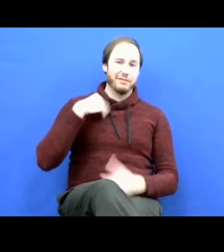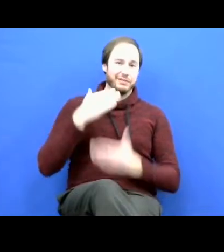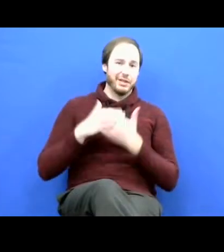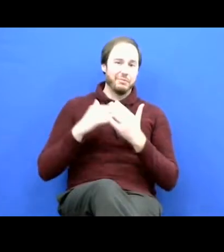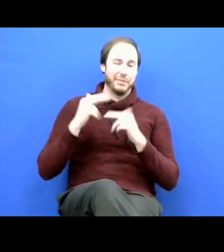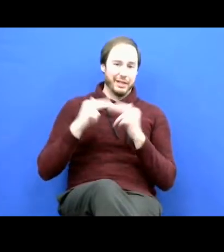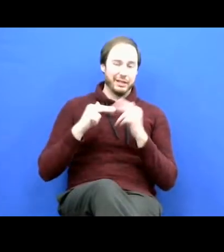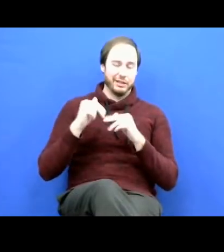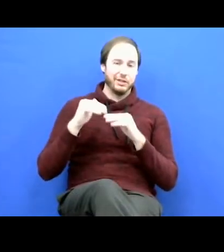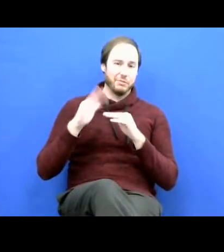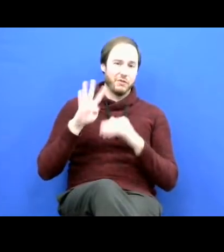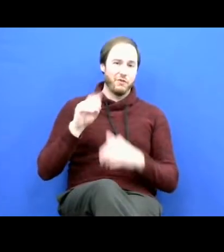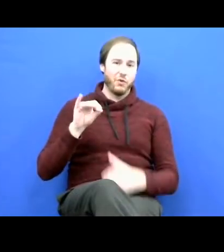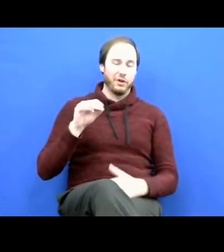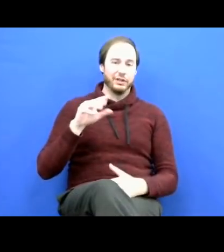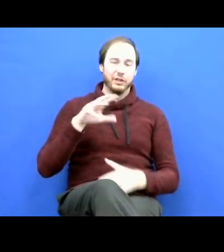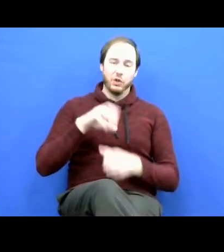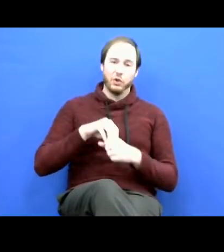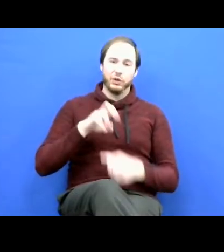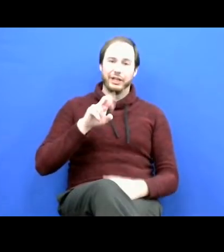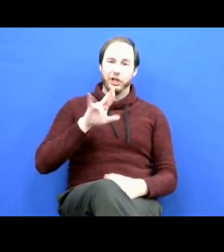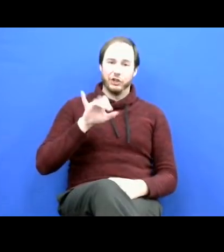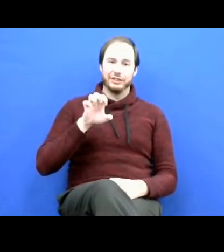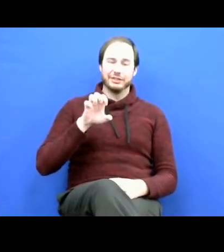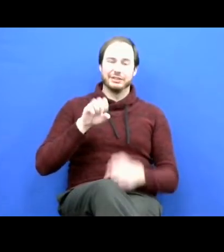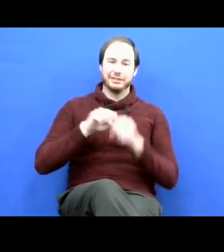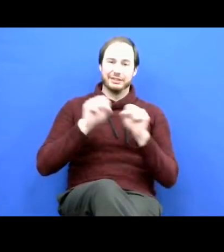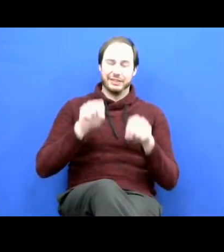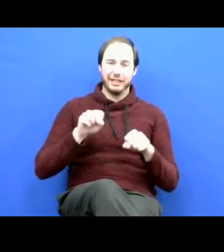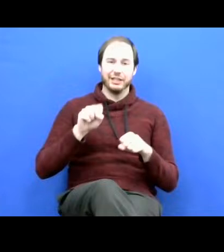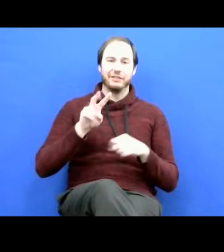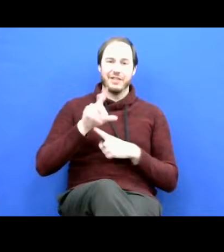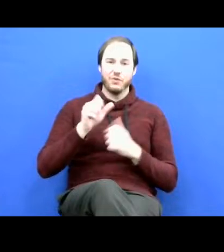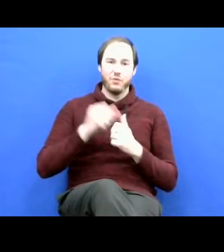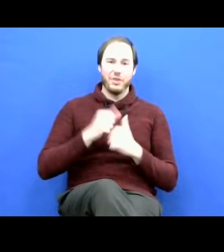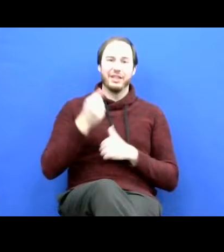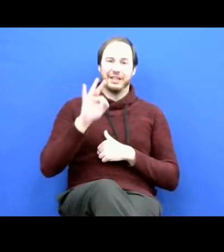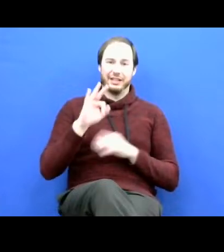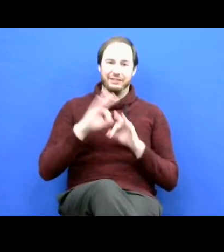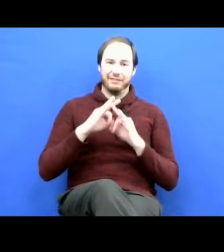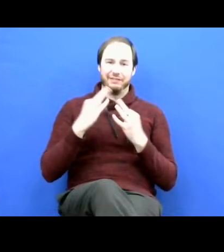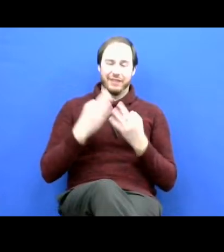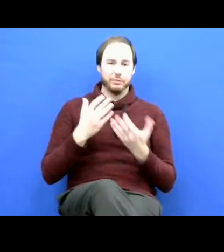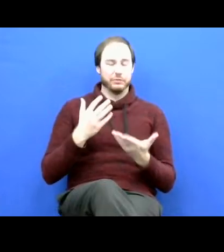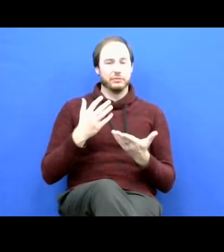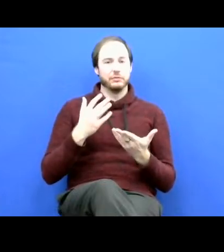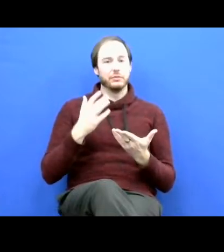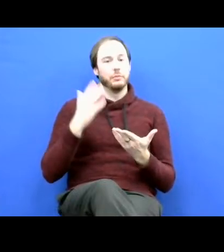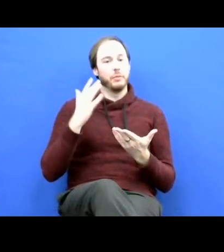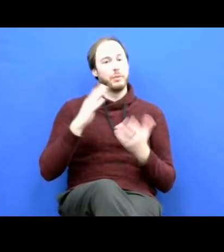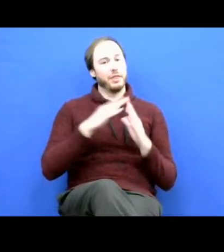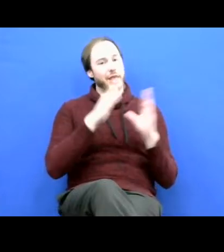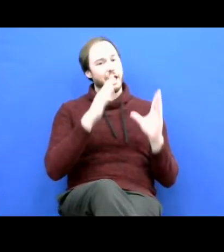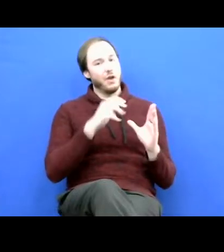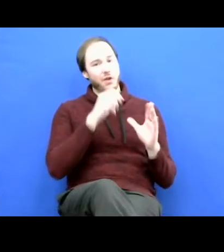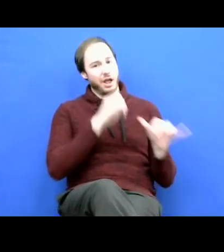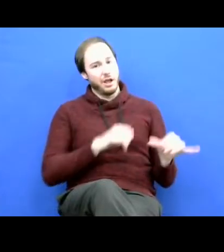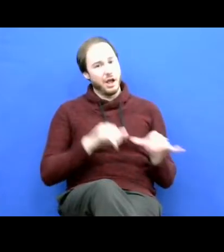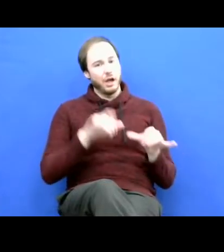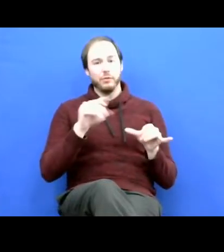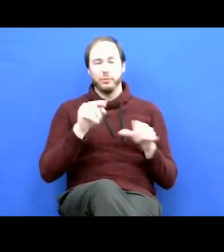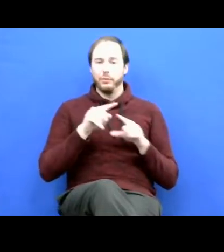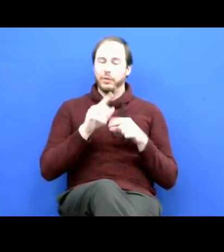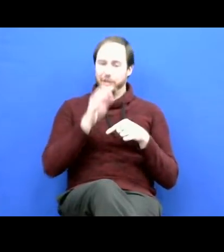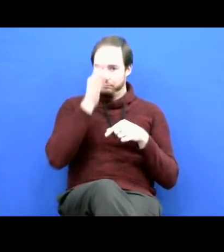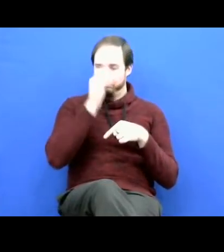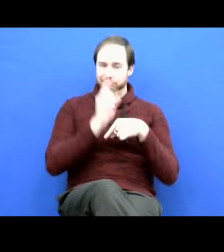tall, including in Erie Station Village, including multifamily. So whereas it's not common amongst the homes, there are other